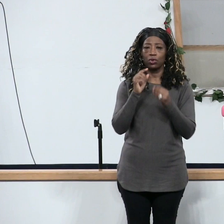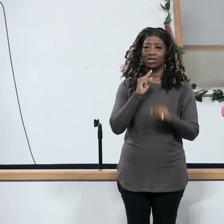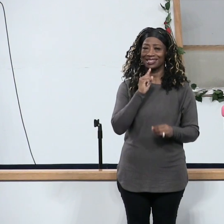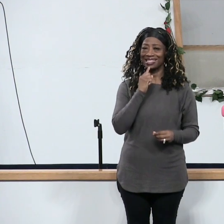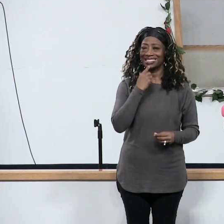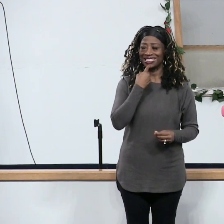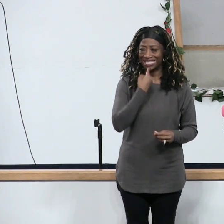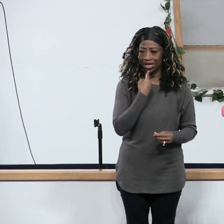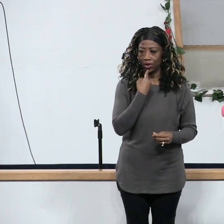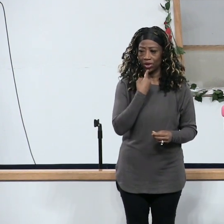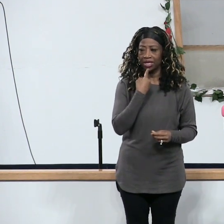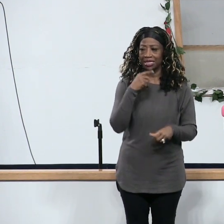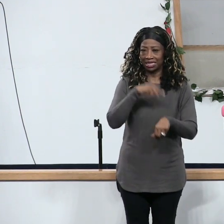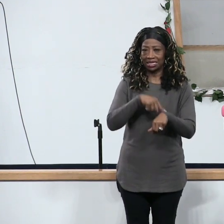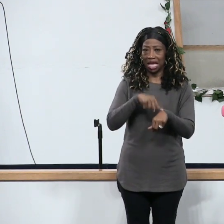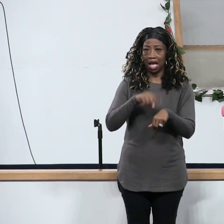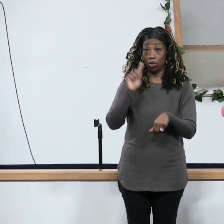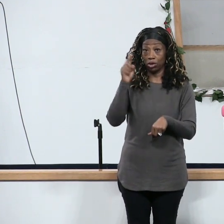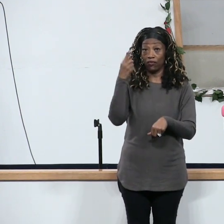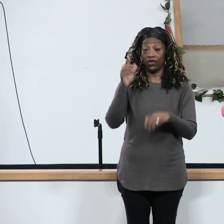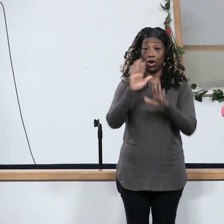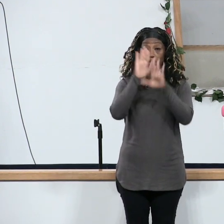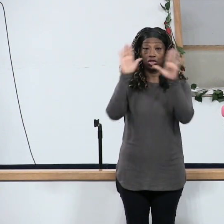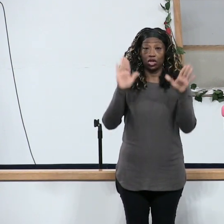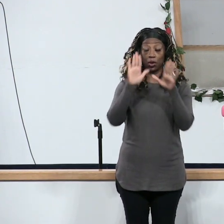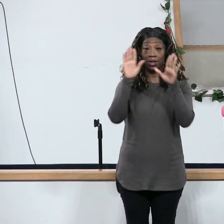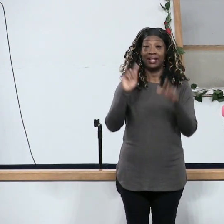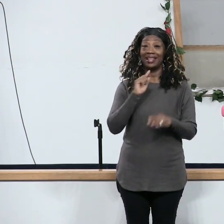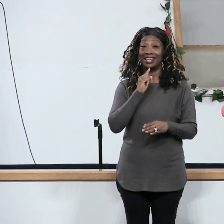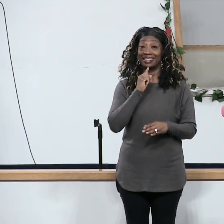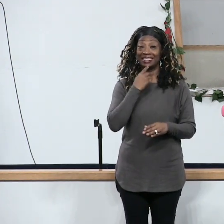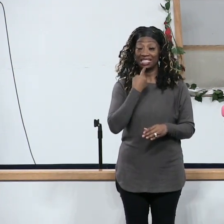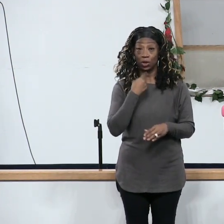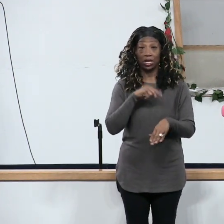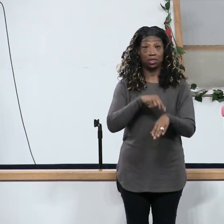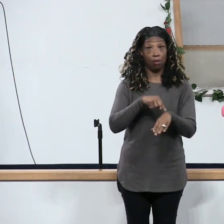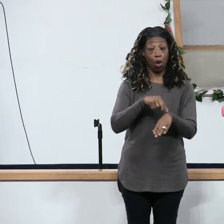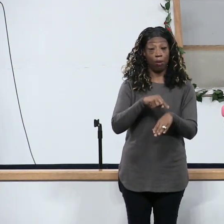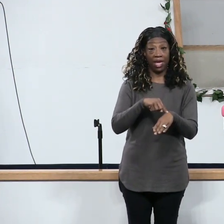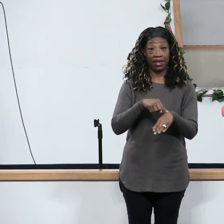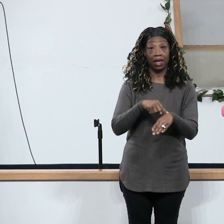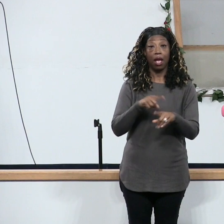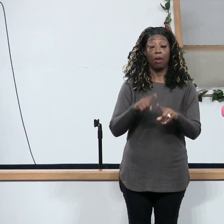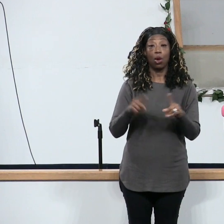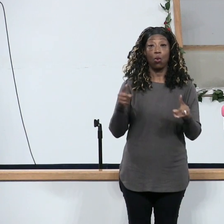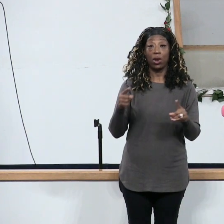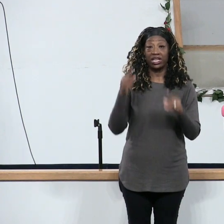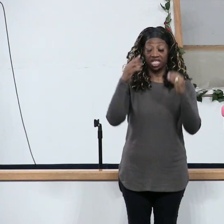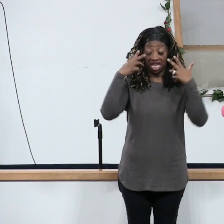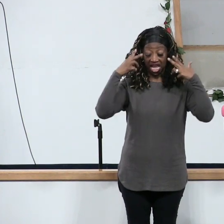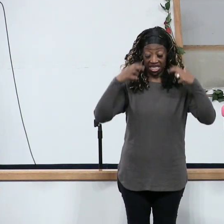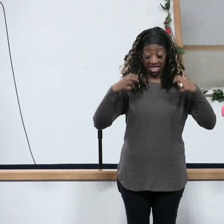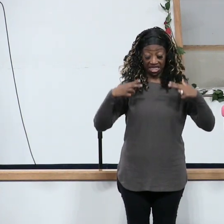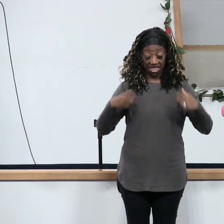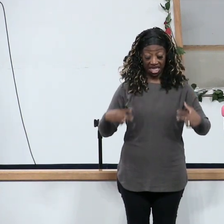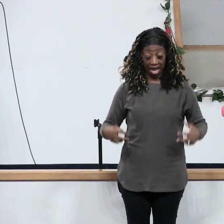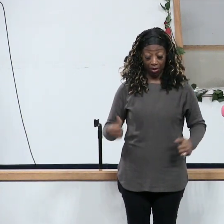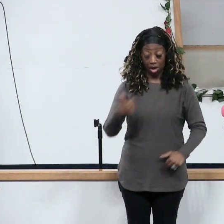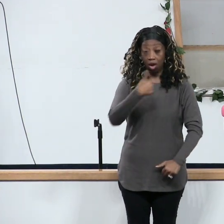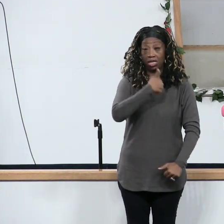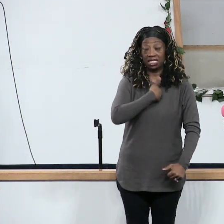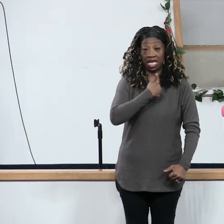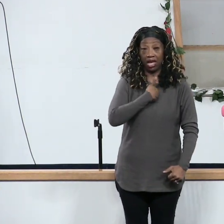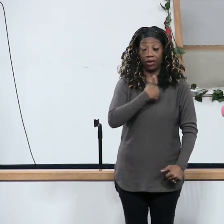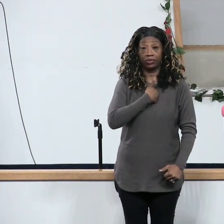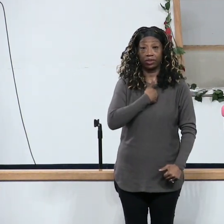serious moment, which we will do on the first Sunday. It's a serious moment where we should examine